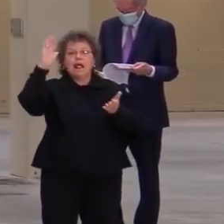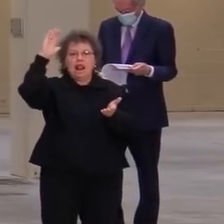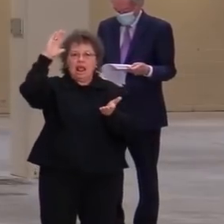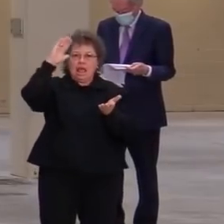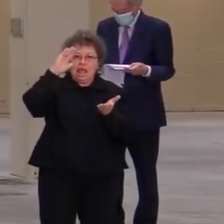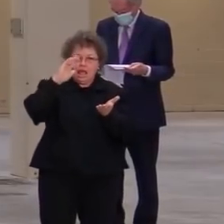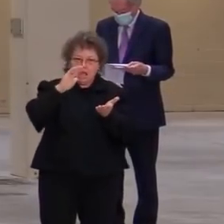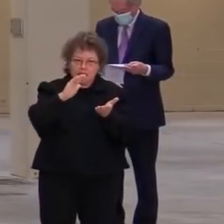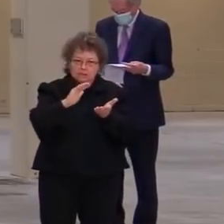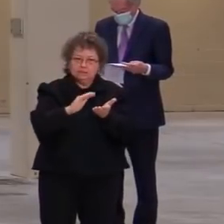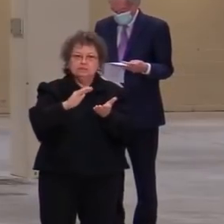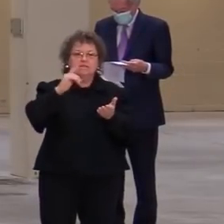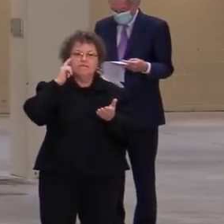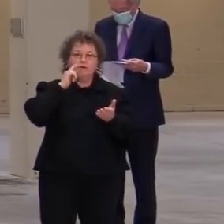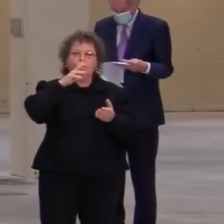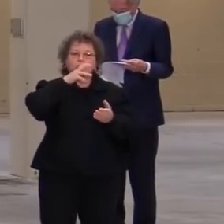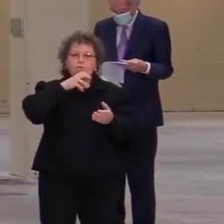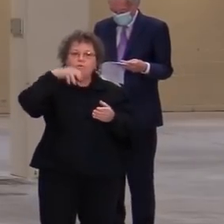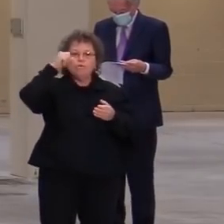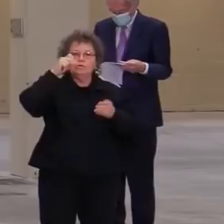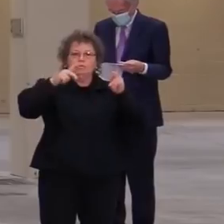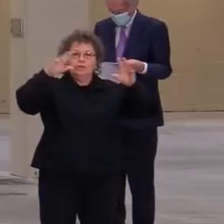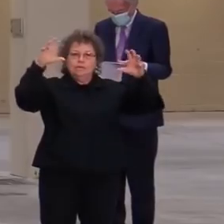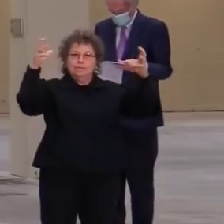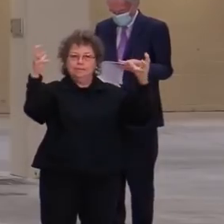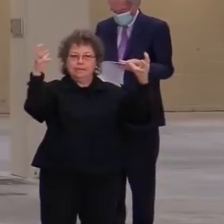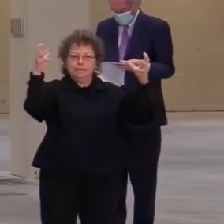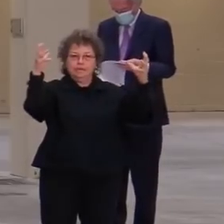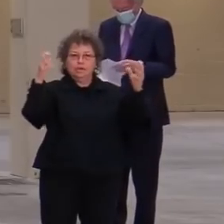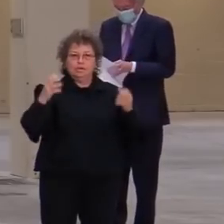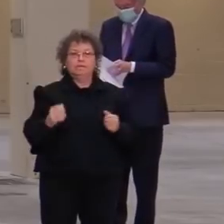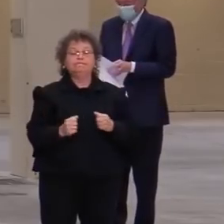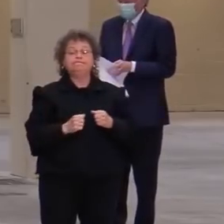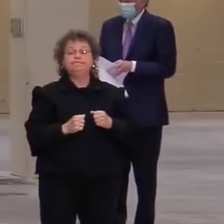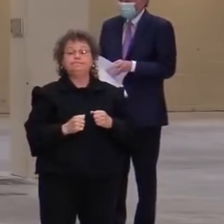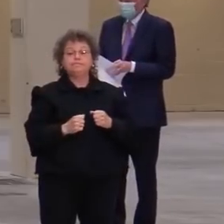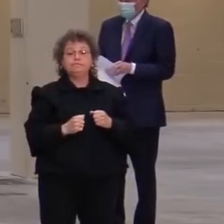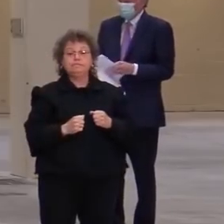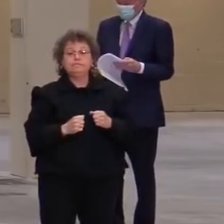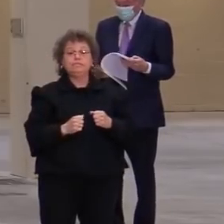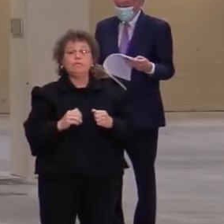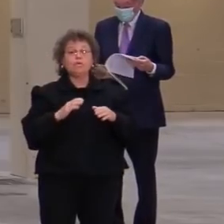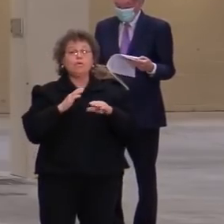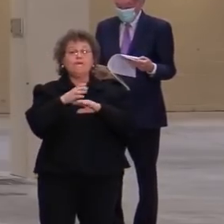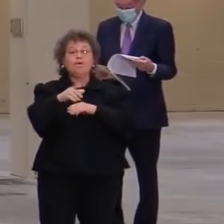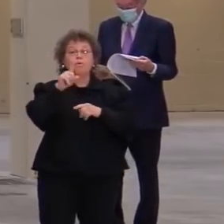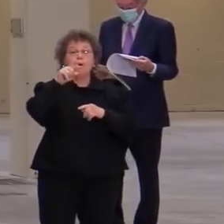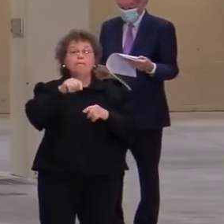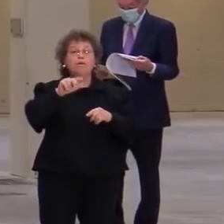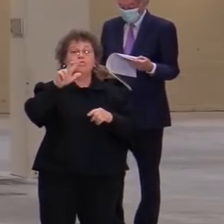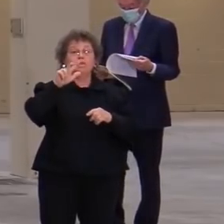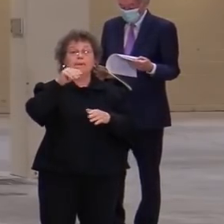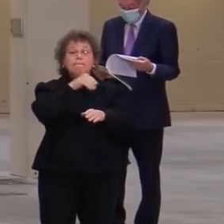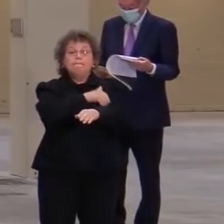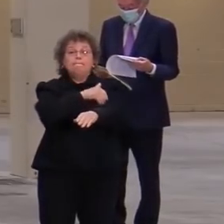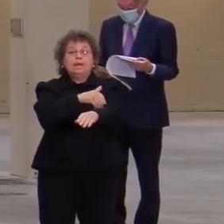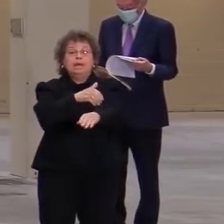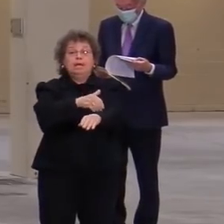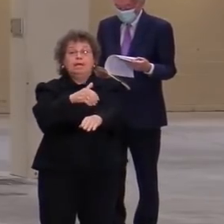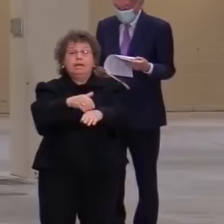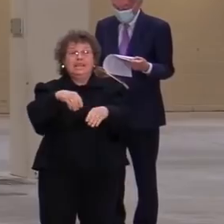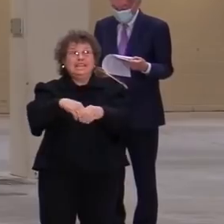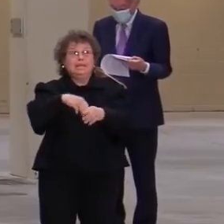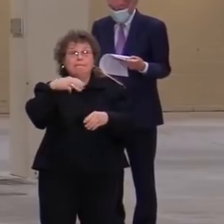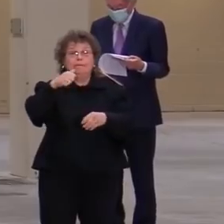and cases for this particularly vulnerable group. With respect to vaccines, over 1.3 million individuals in Massachusetts